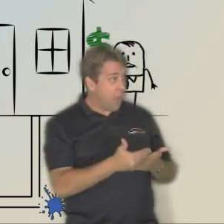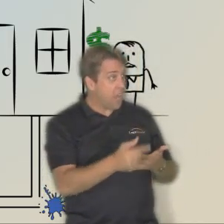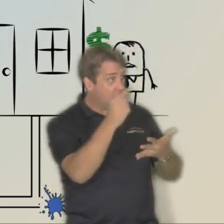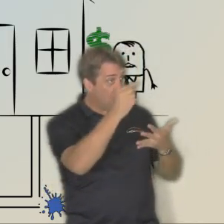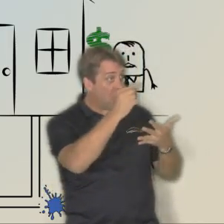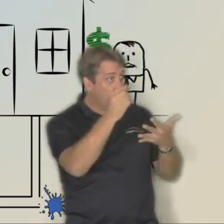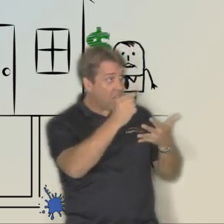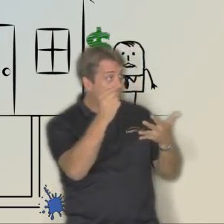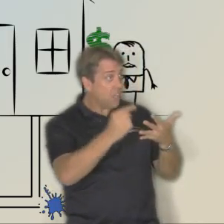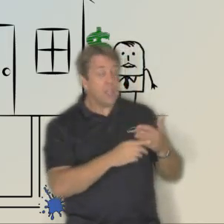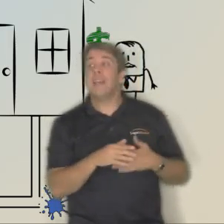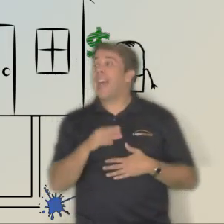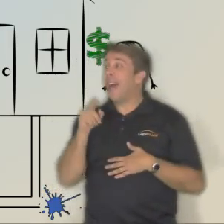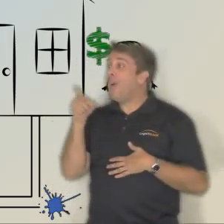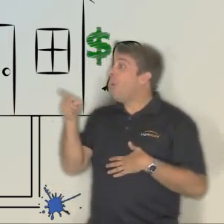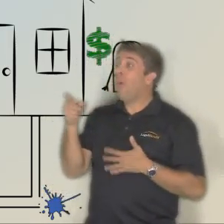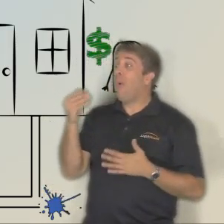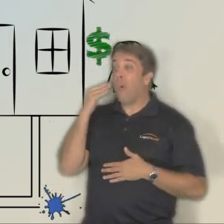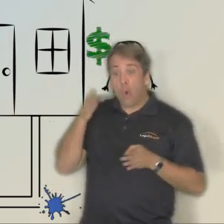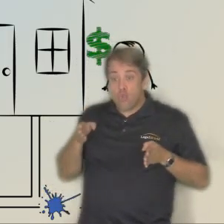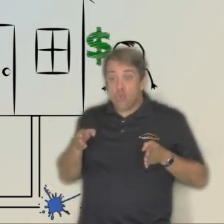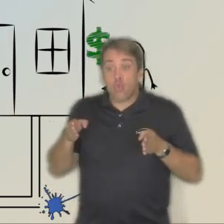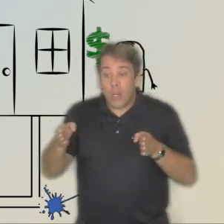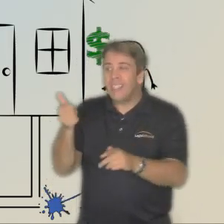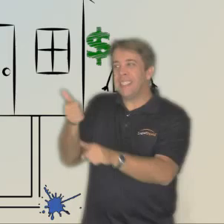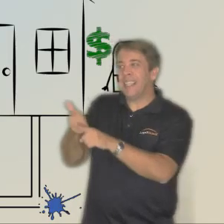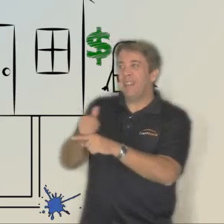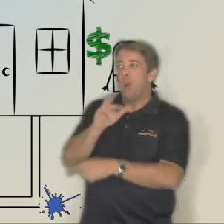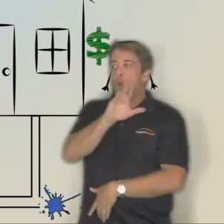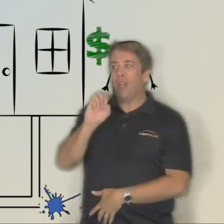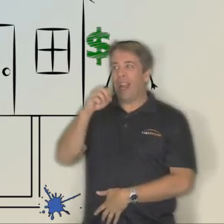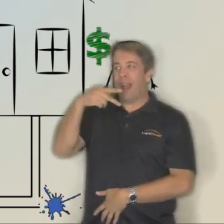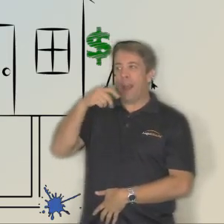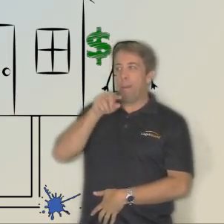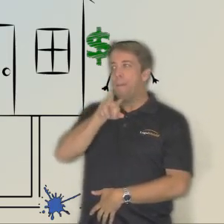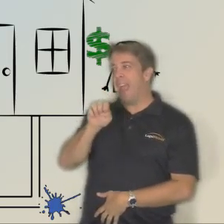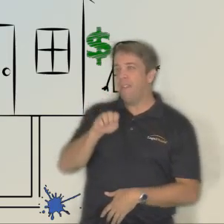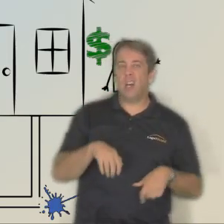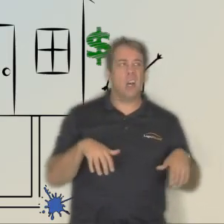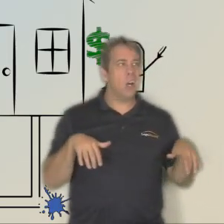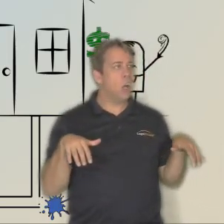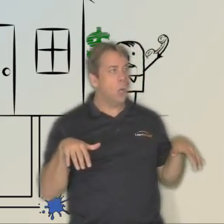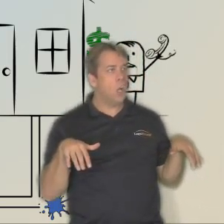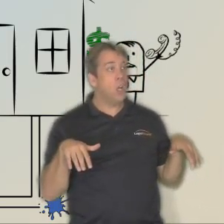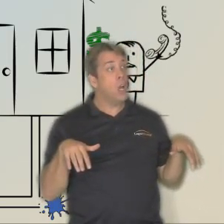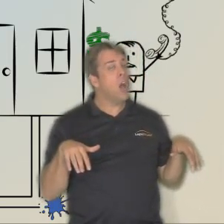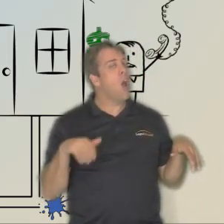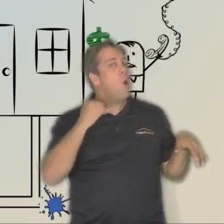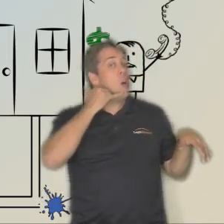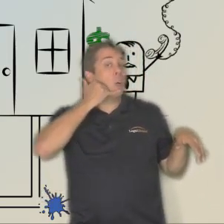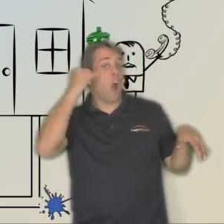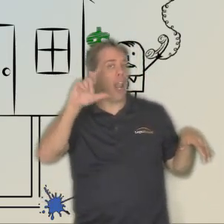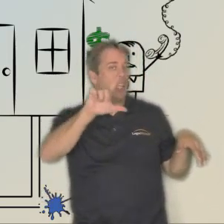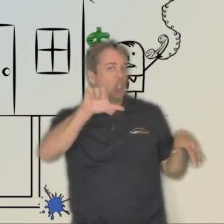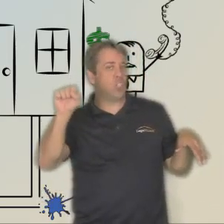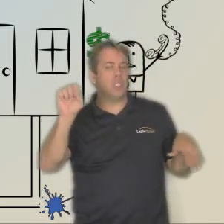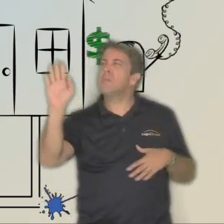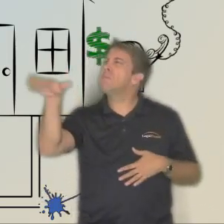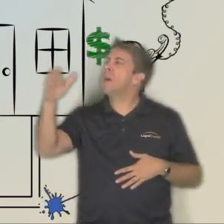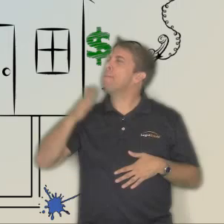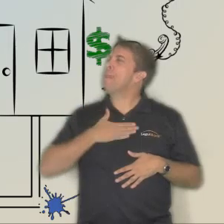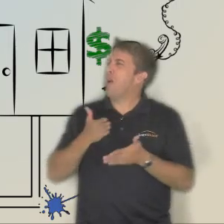purchase from the city, by the way, and repave the street. Instead of assuming he was stuck, he called his local Legal Shield